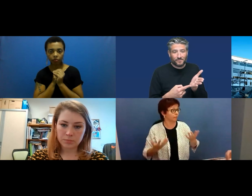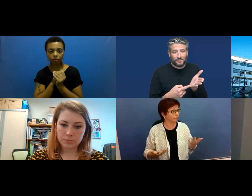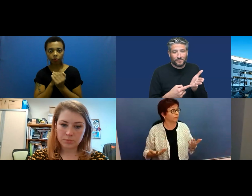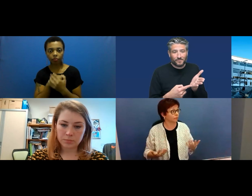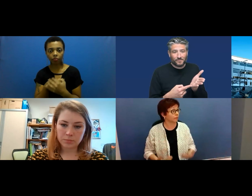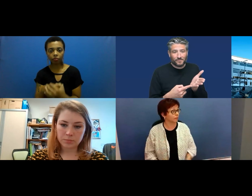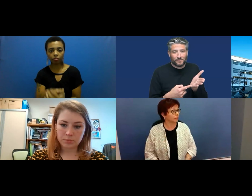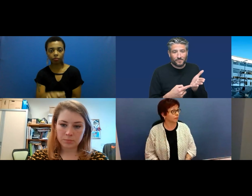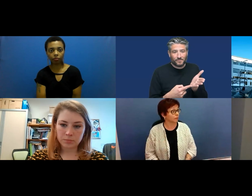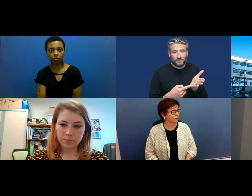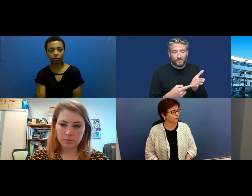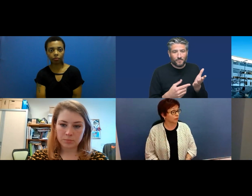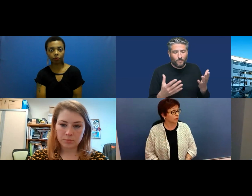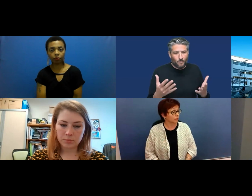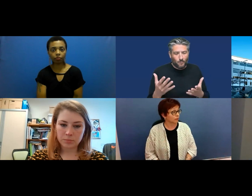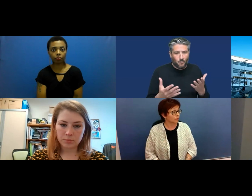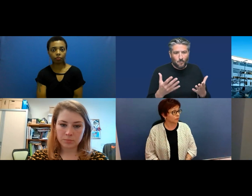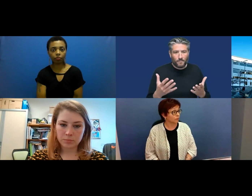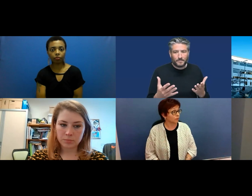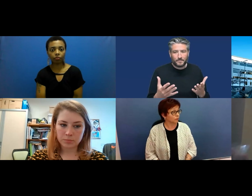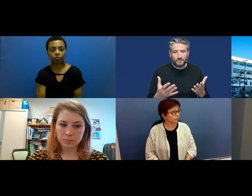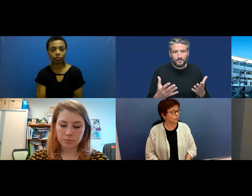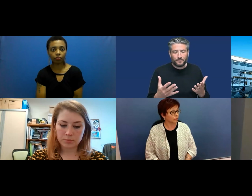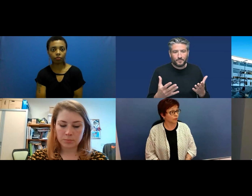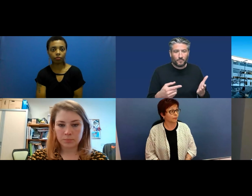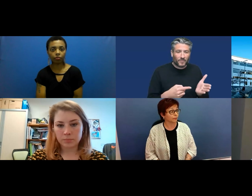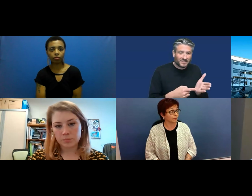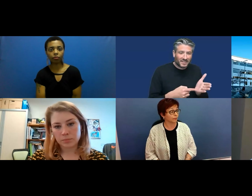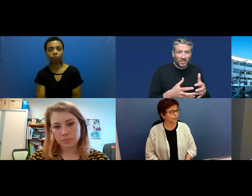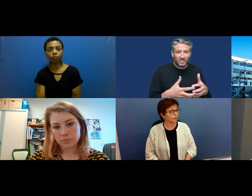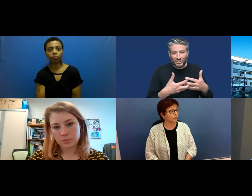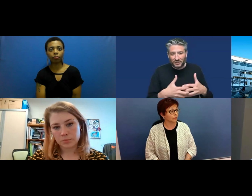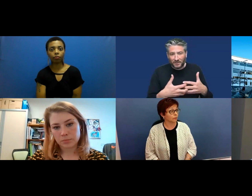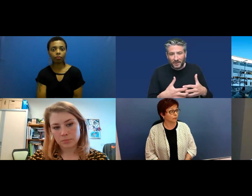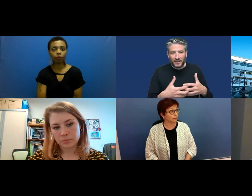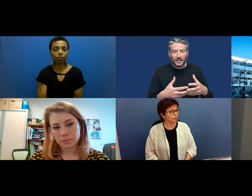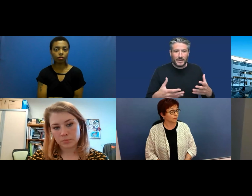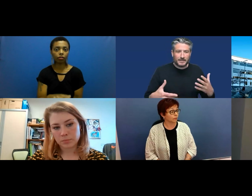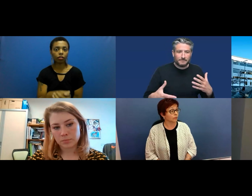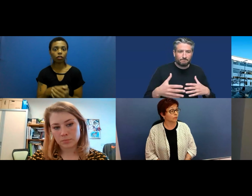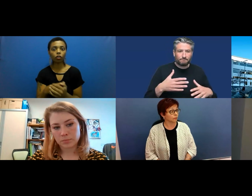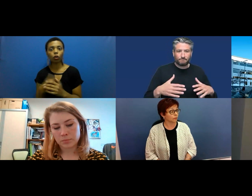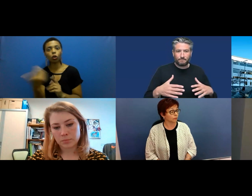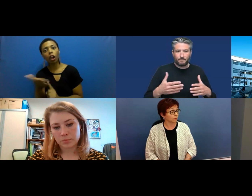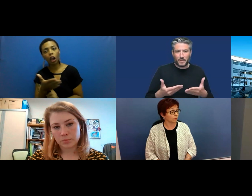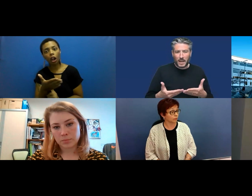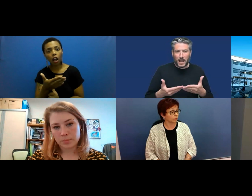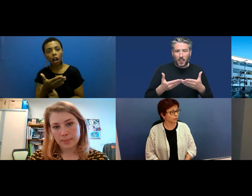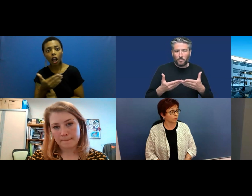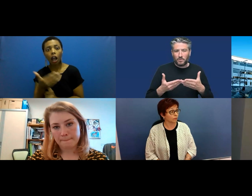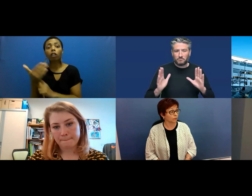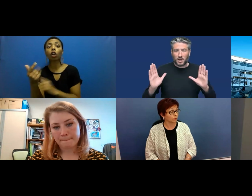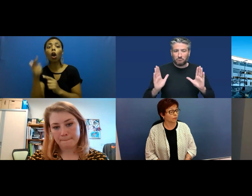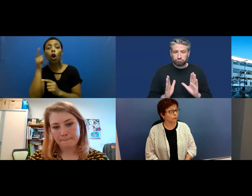it can't make the installation less isolating that it already is for